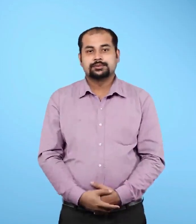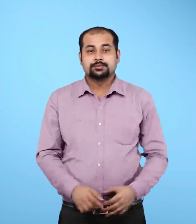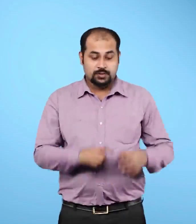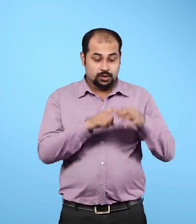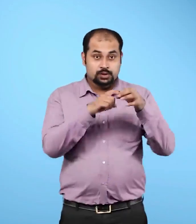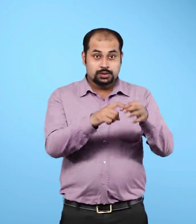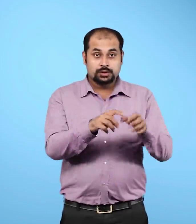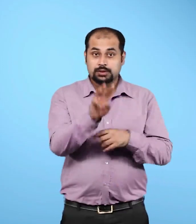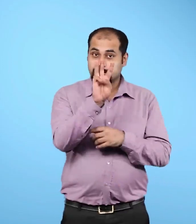Question 3.